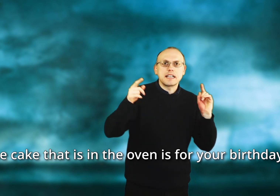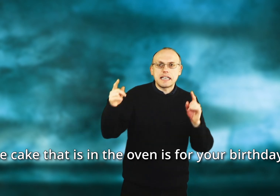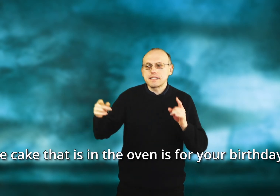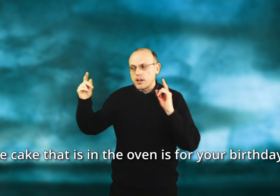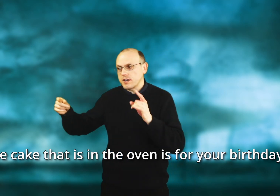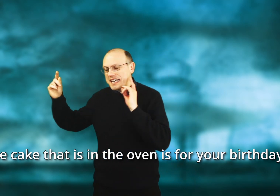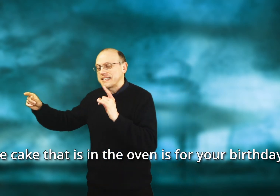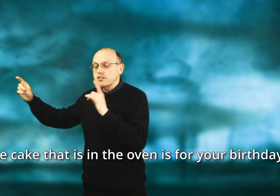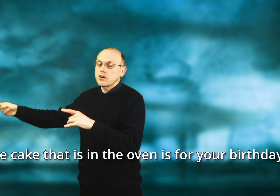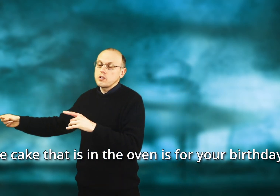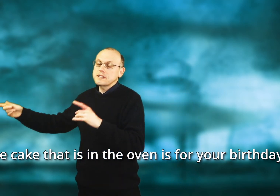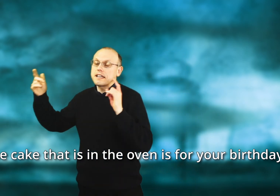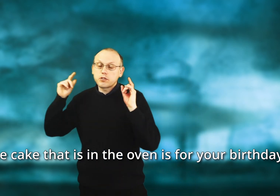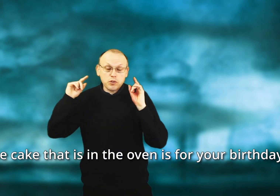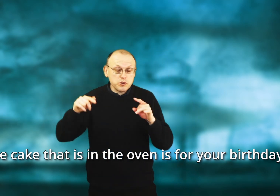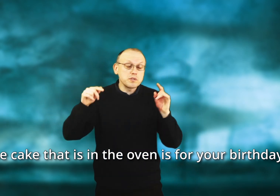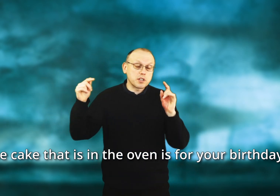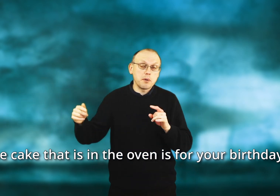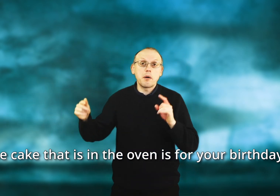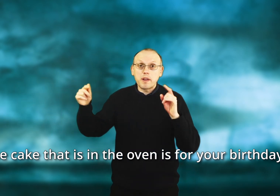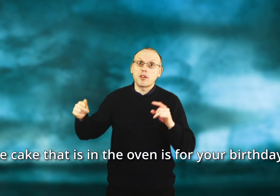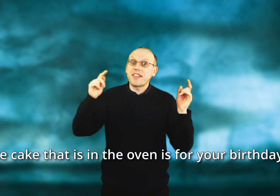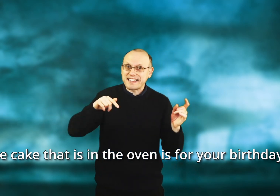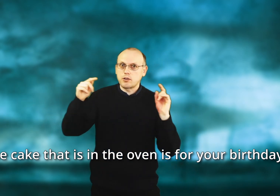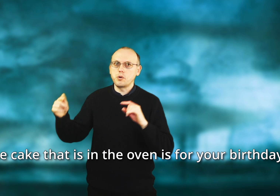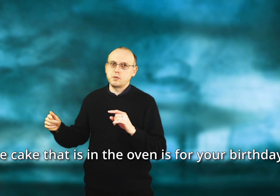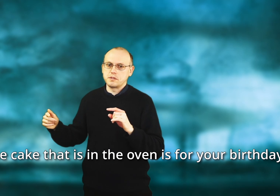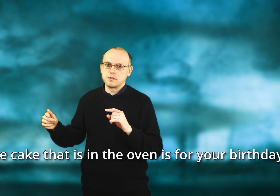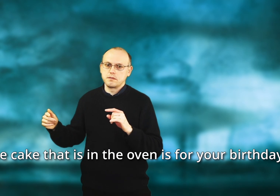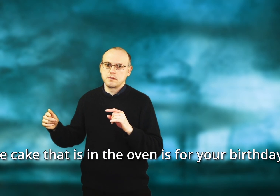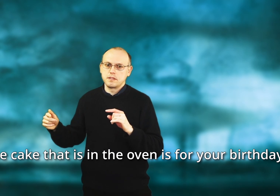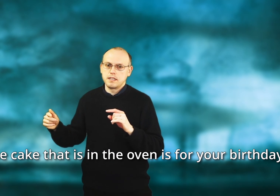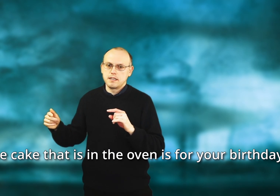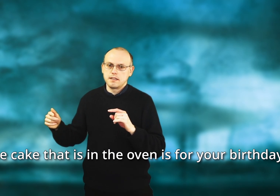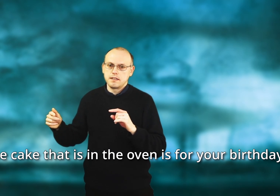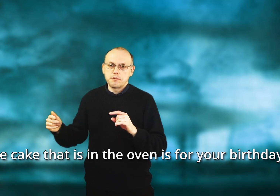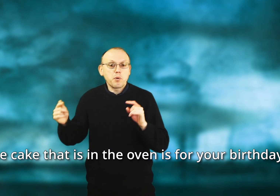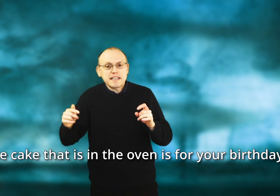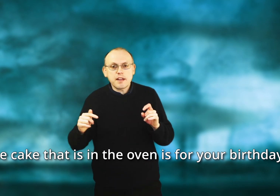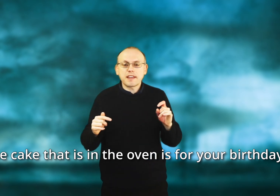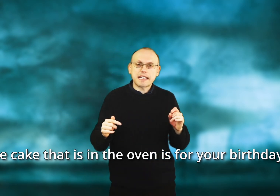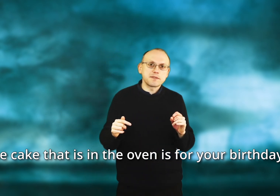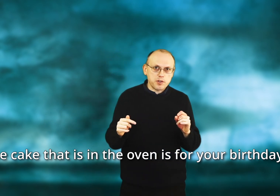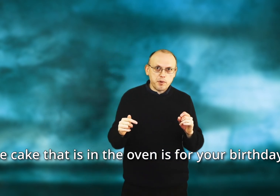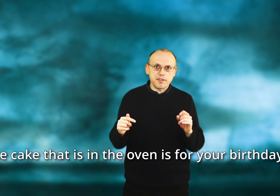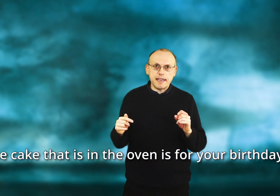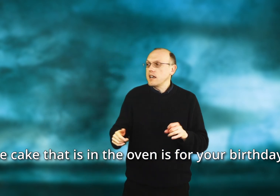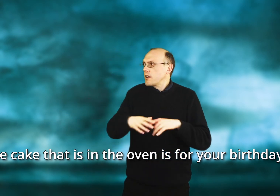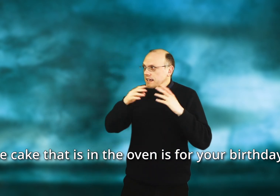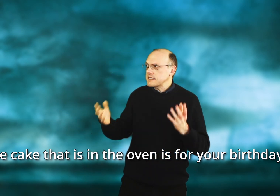is an essential clause, and you don't use a comma with that clause. But when I say the cake is for your birthday, the cake is